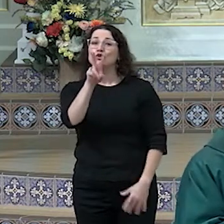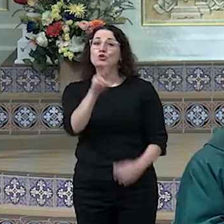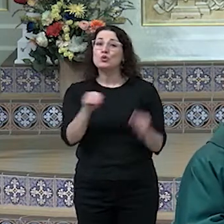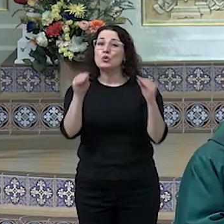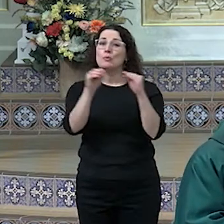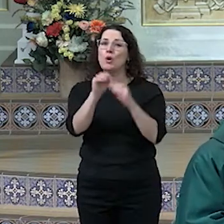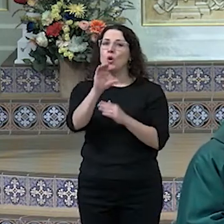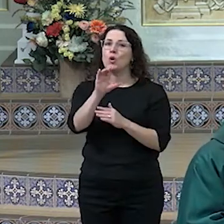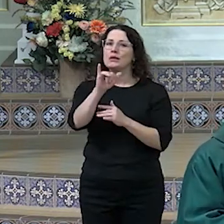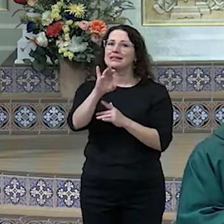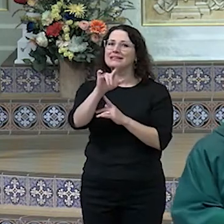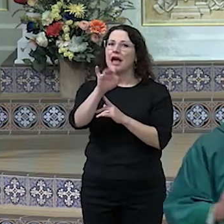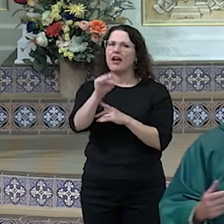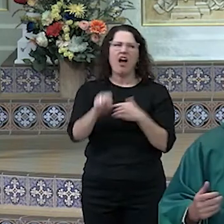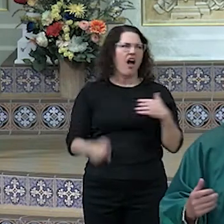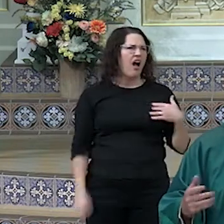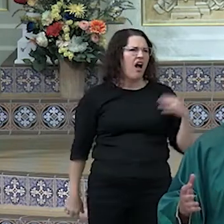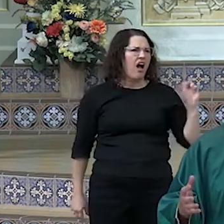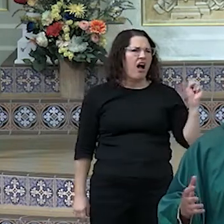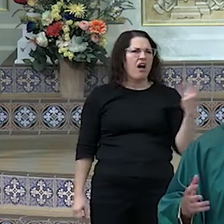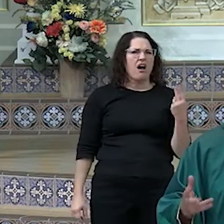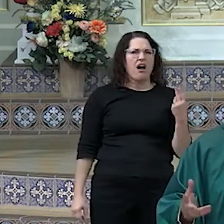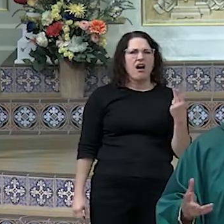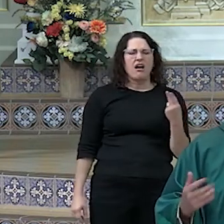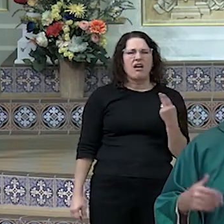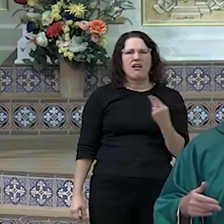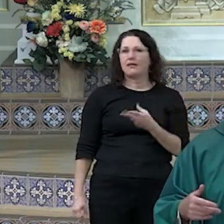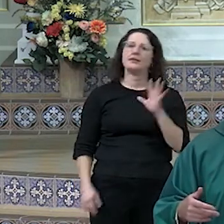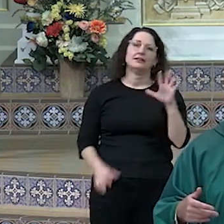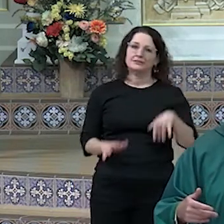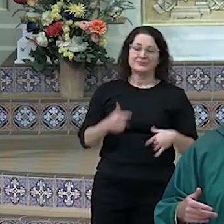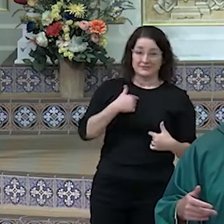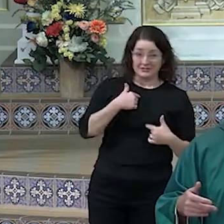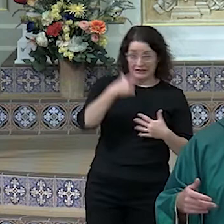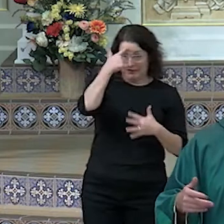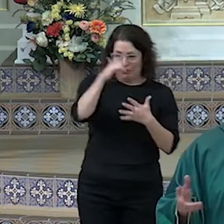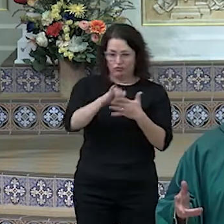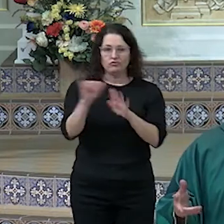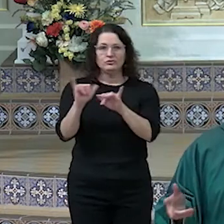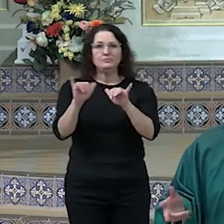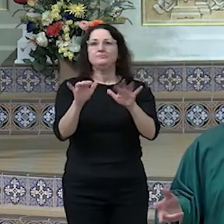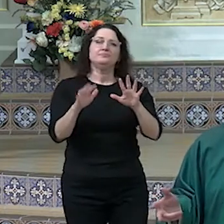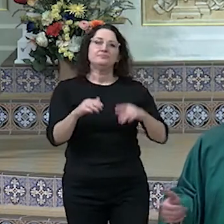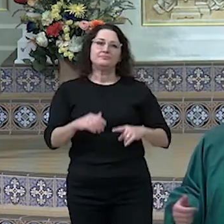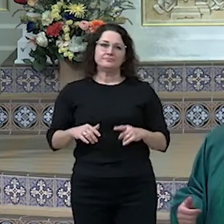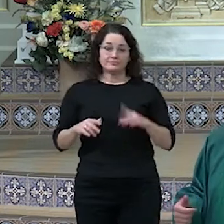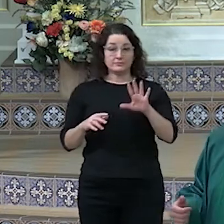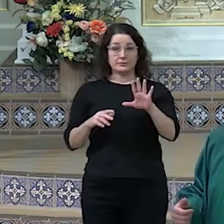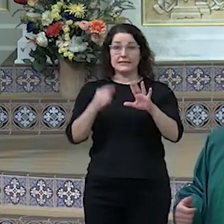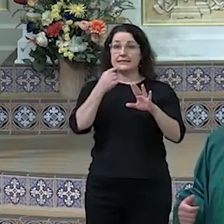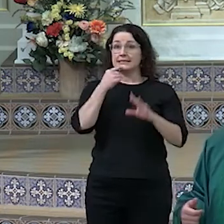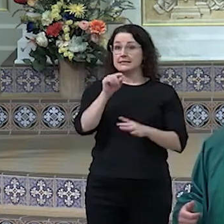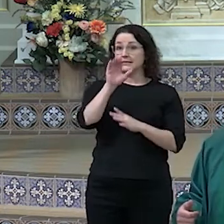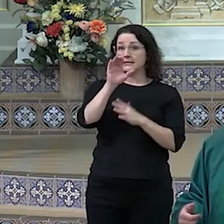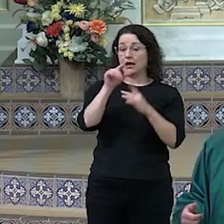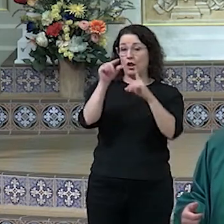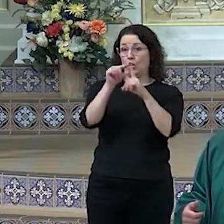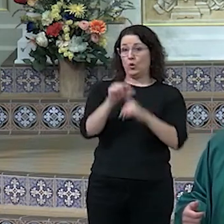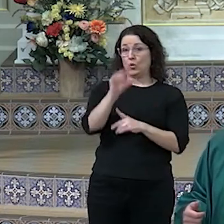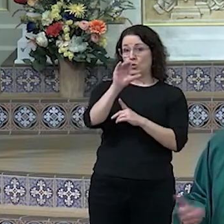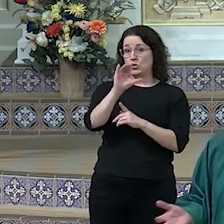Yeah, exactly. That's what I thought too. So, and then he said, a cycle is